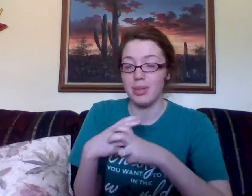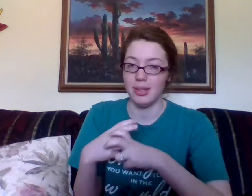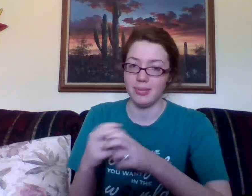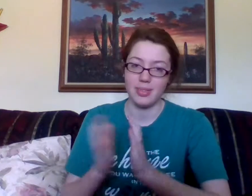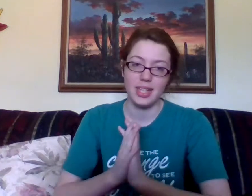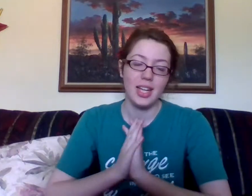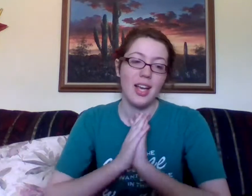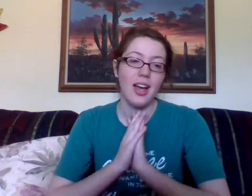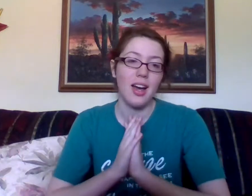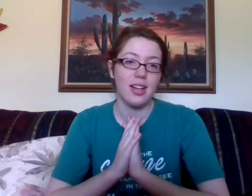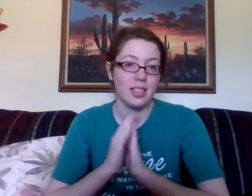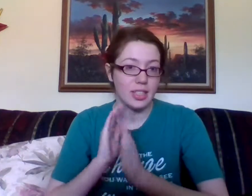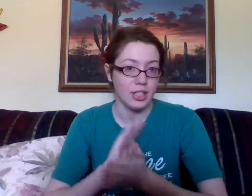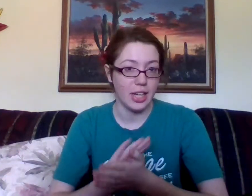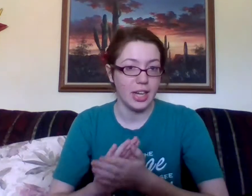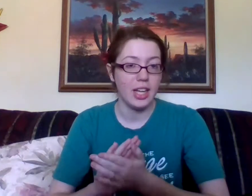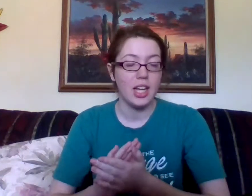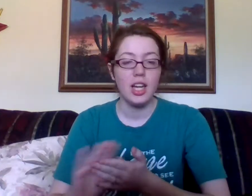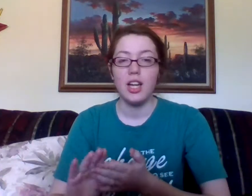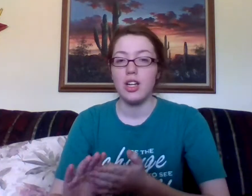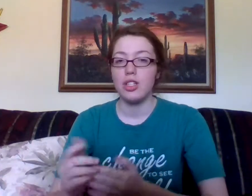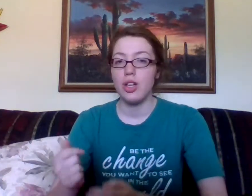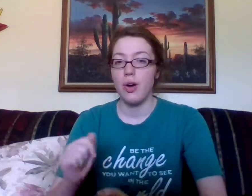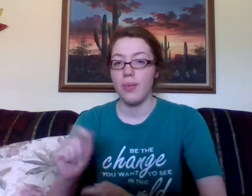problem, clearly.